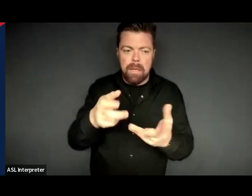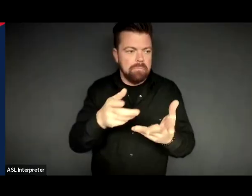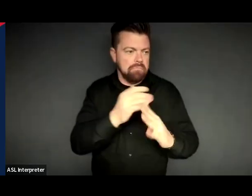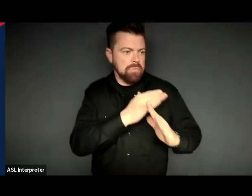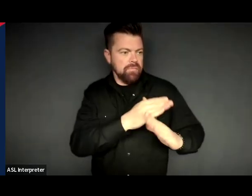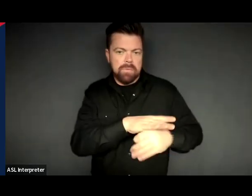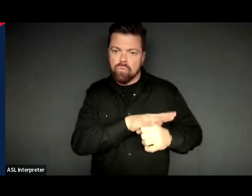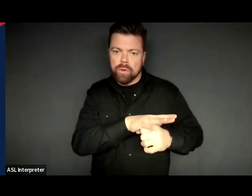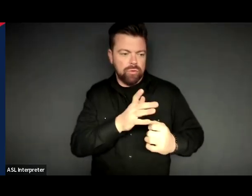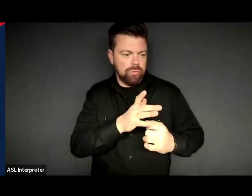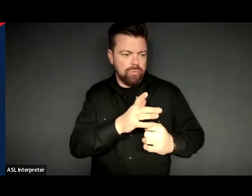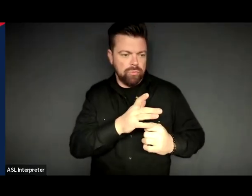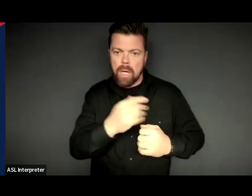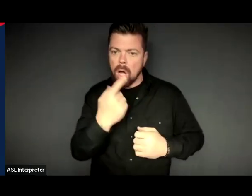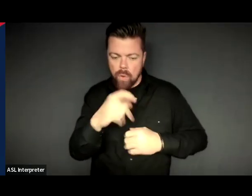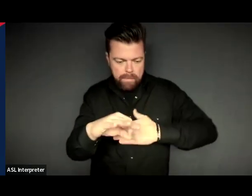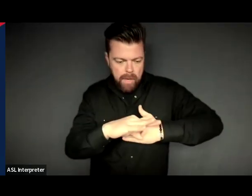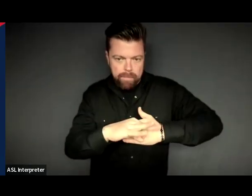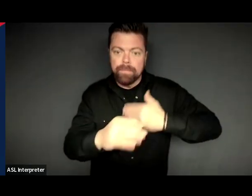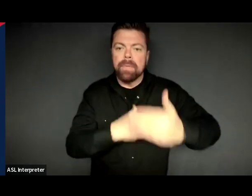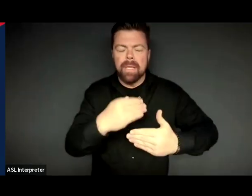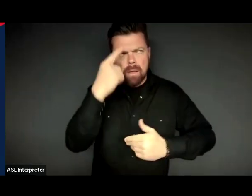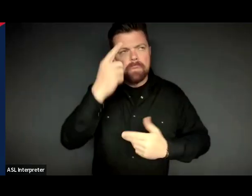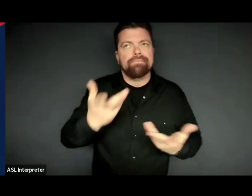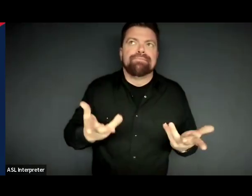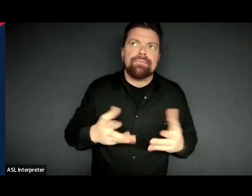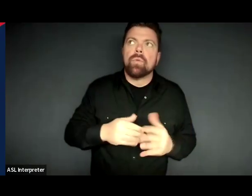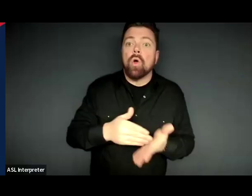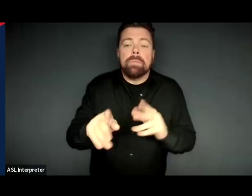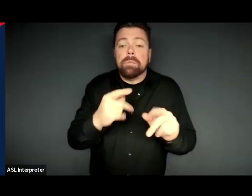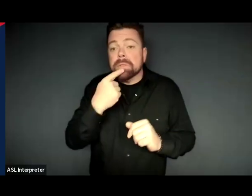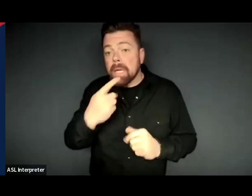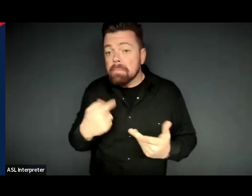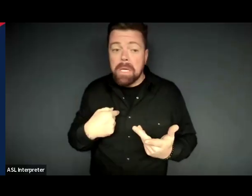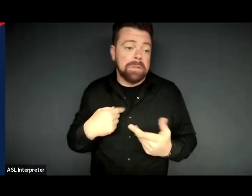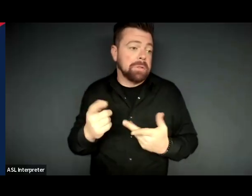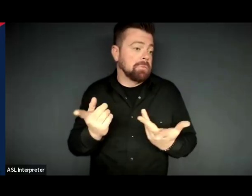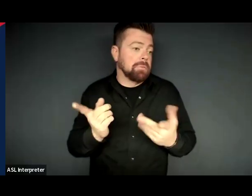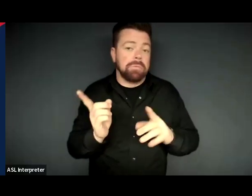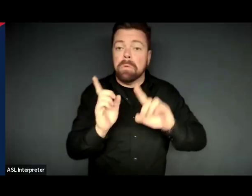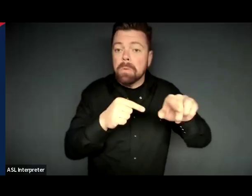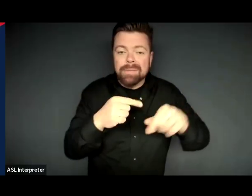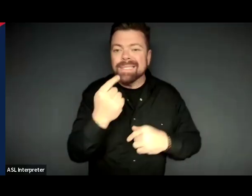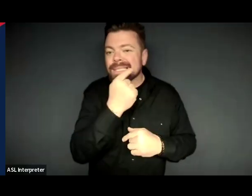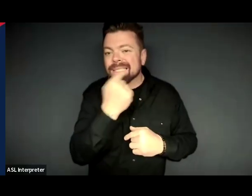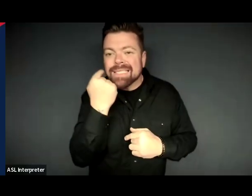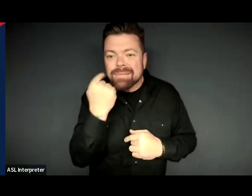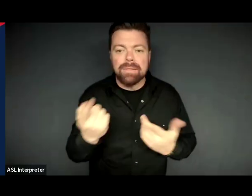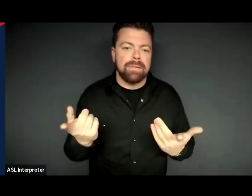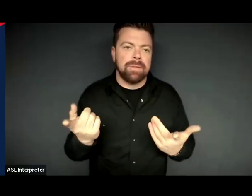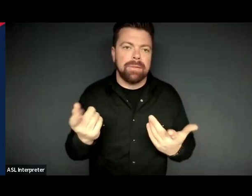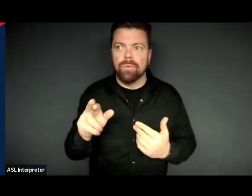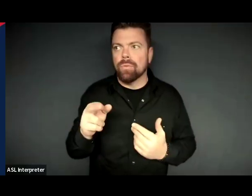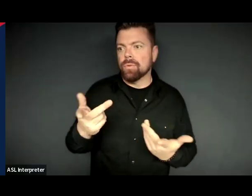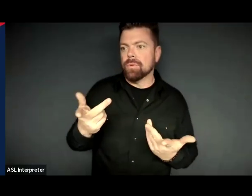pressure on these spots. But then I think, oh, a lot of times people say, well, I just got up to brush my teeth. Well, I was in my